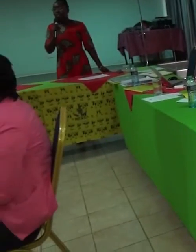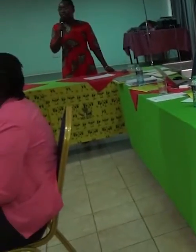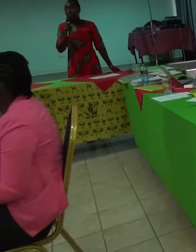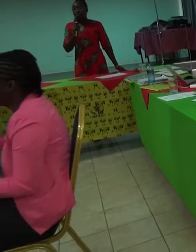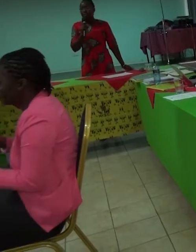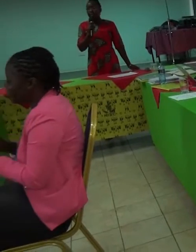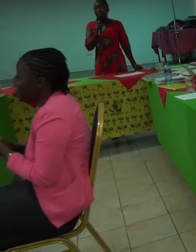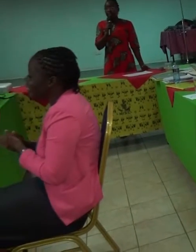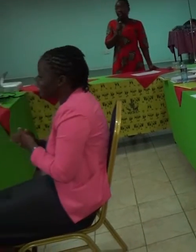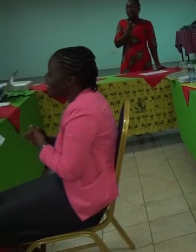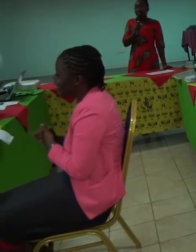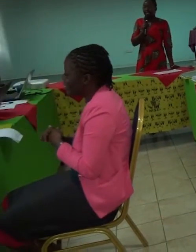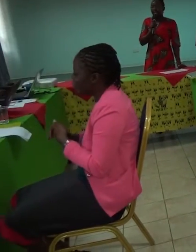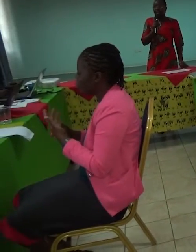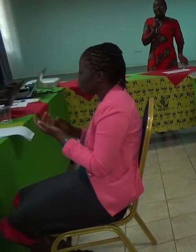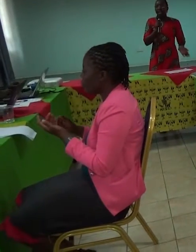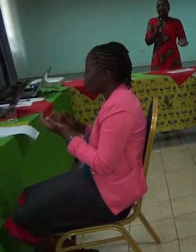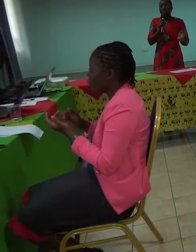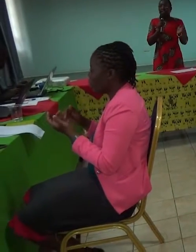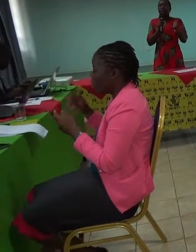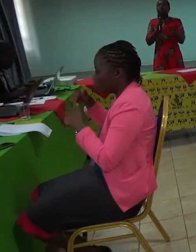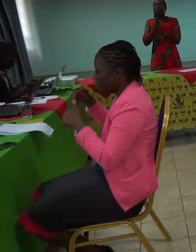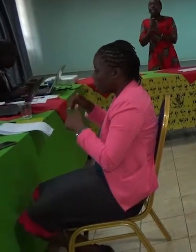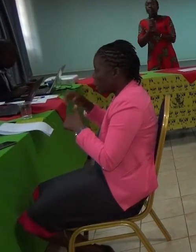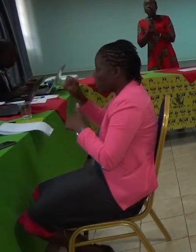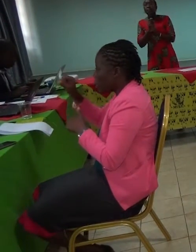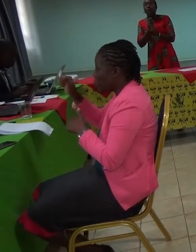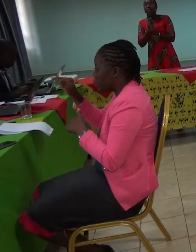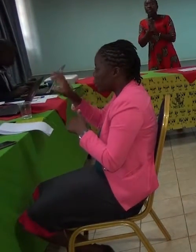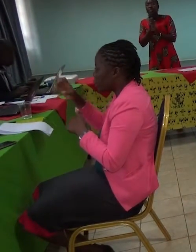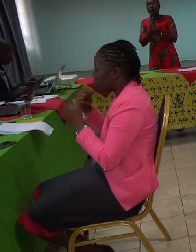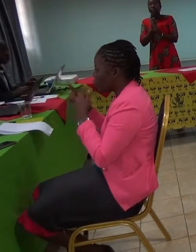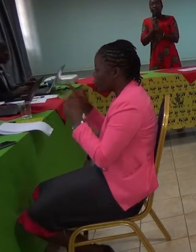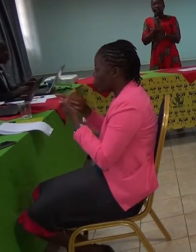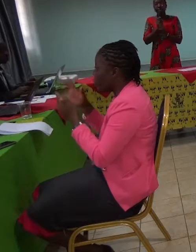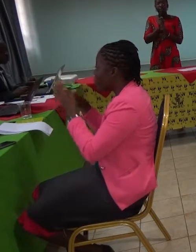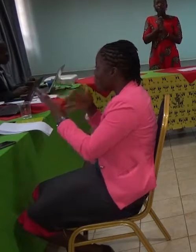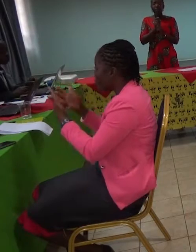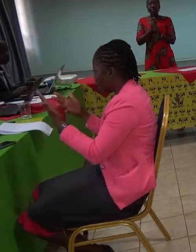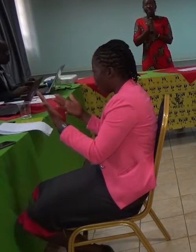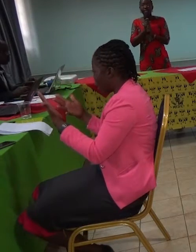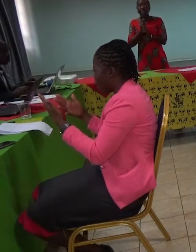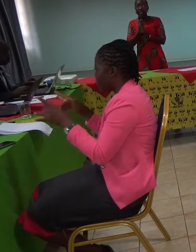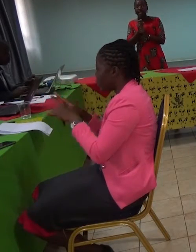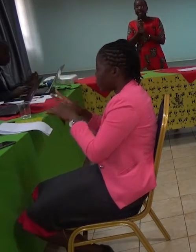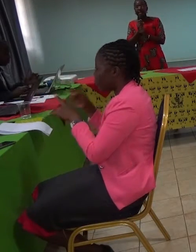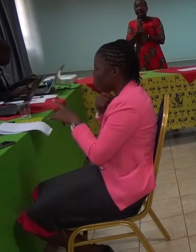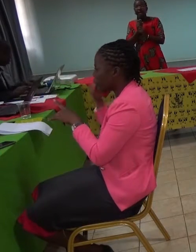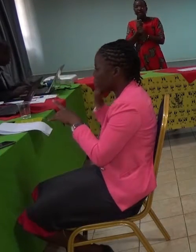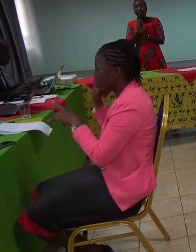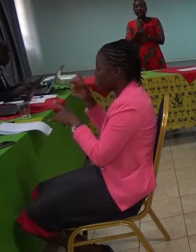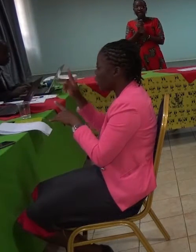today when he was talking about the frameworks. She also connected so much with what Madam Kapu presented